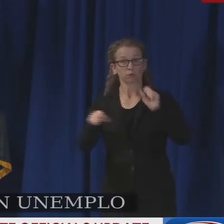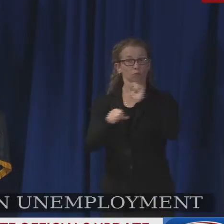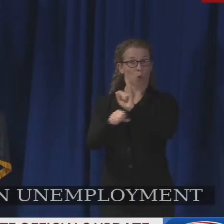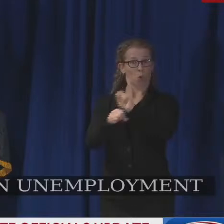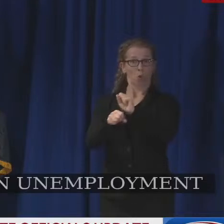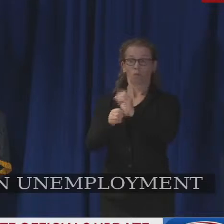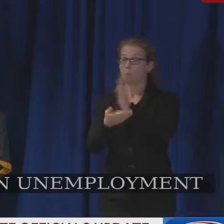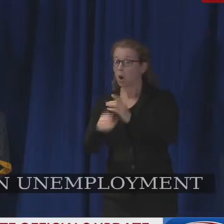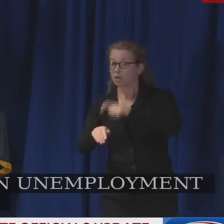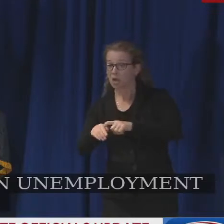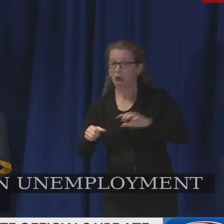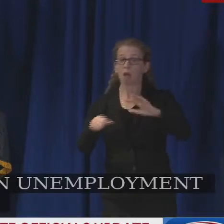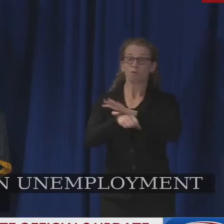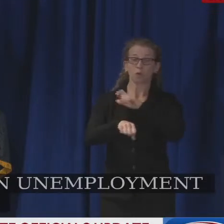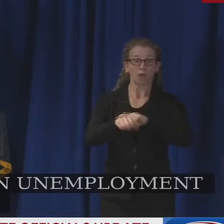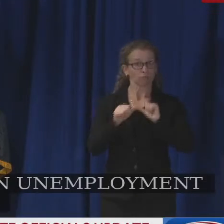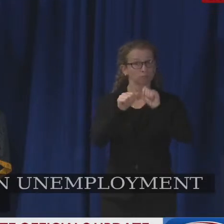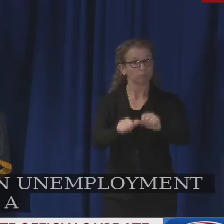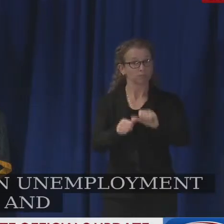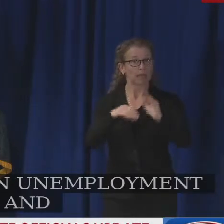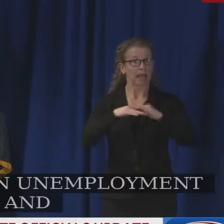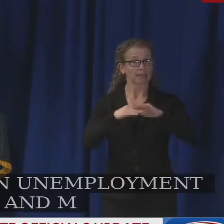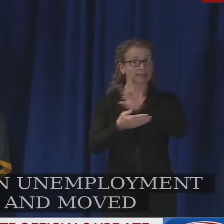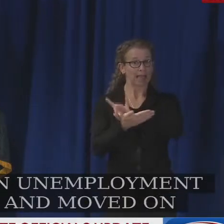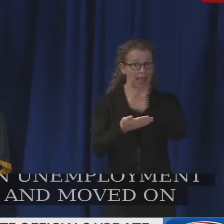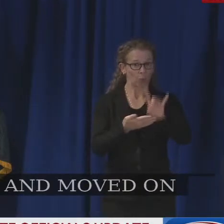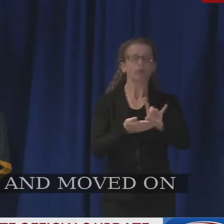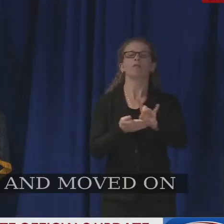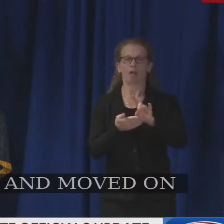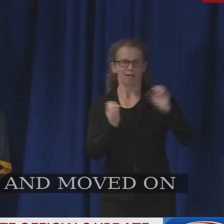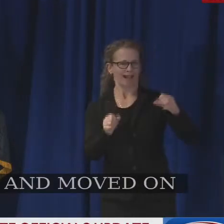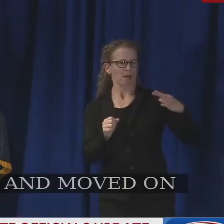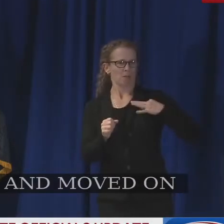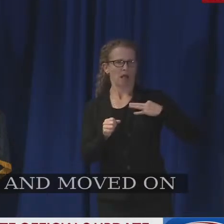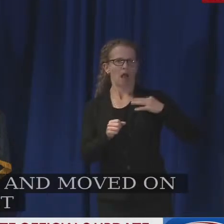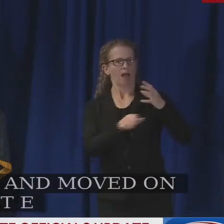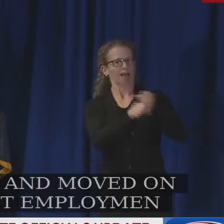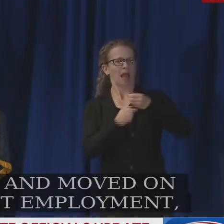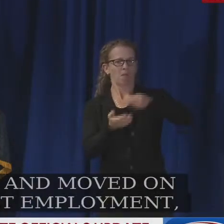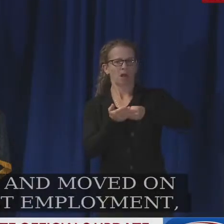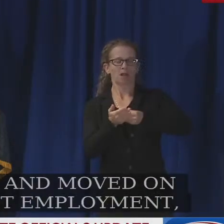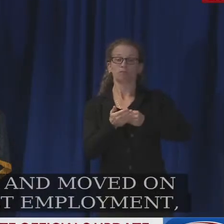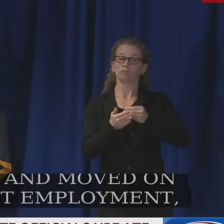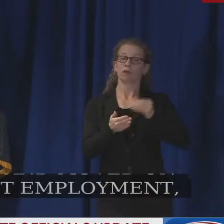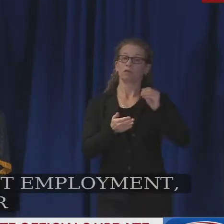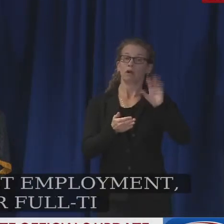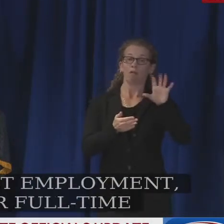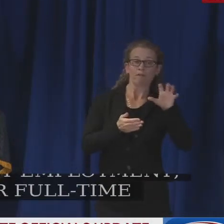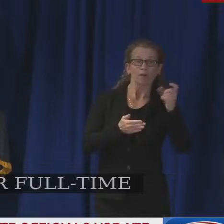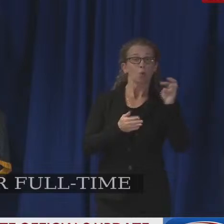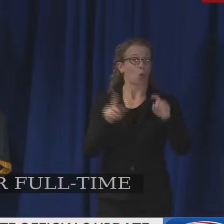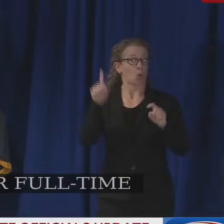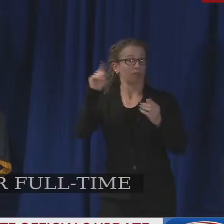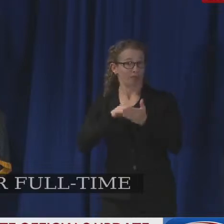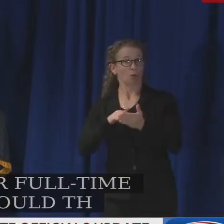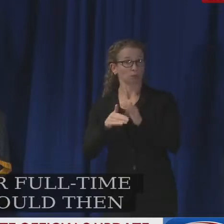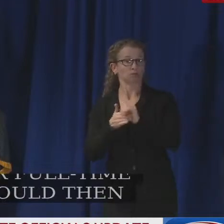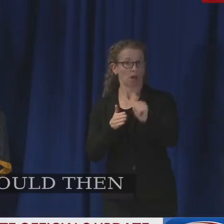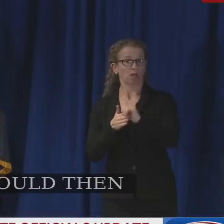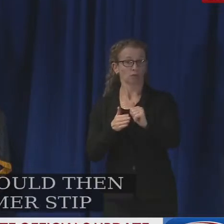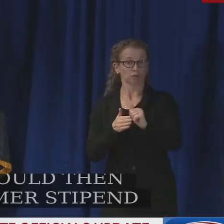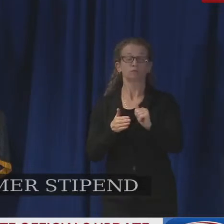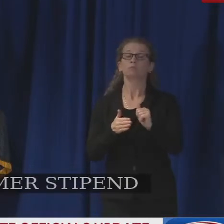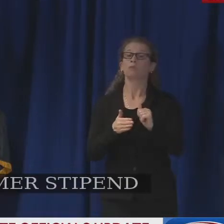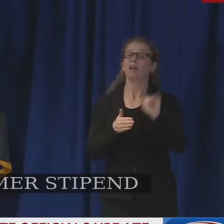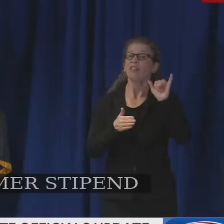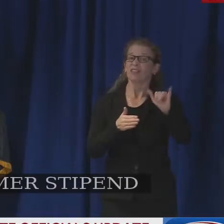either part-time or full-time for 8 weeks could then apply for the summer stipend program, up to $500 or even $1,000. Those applications